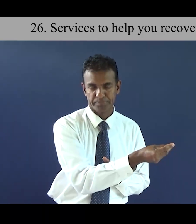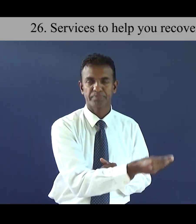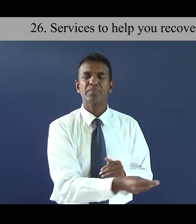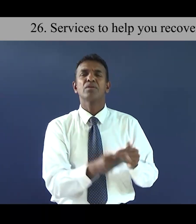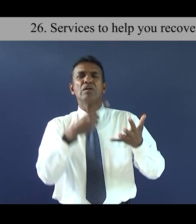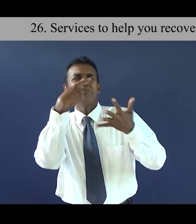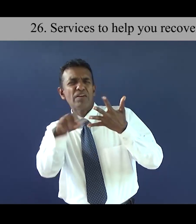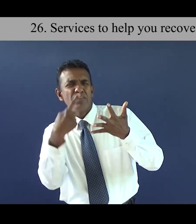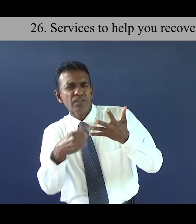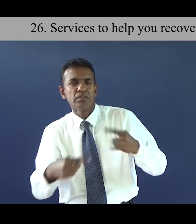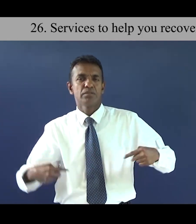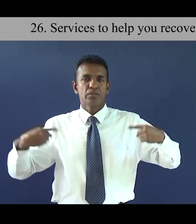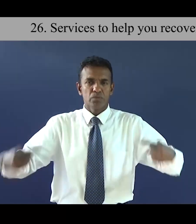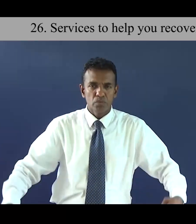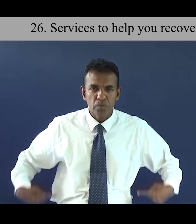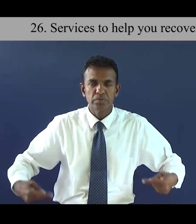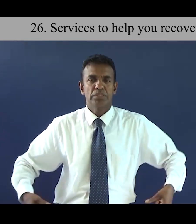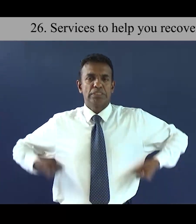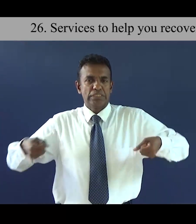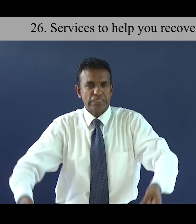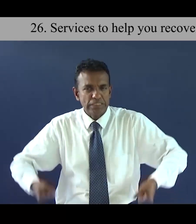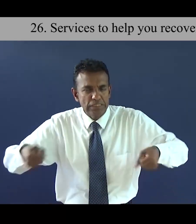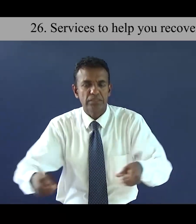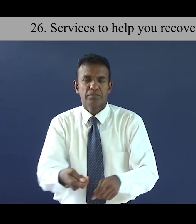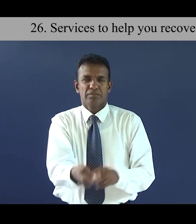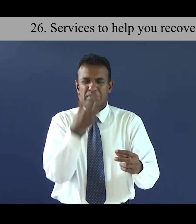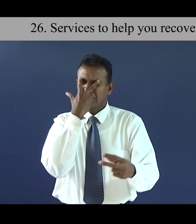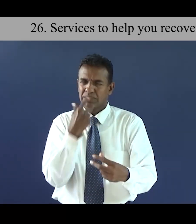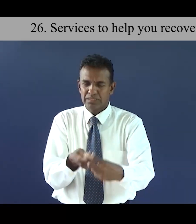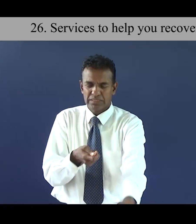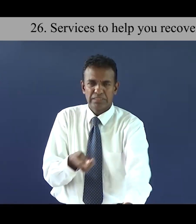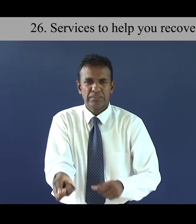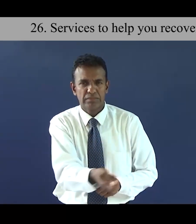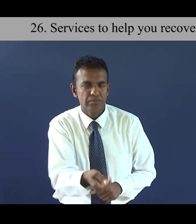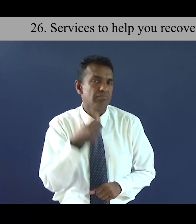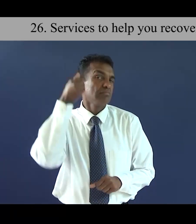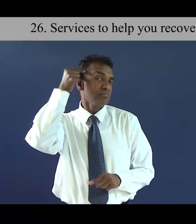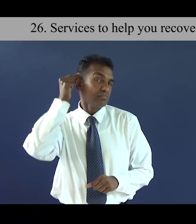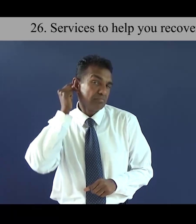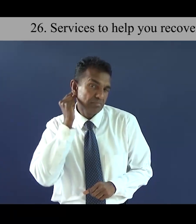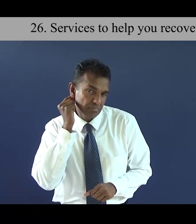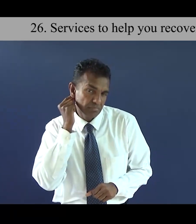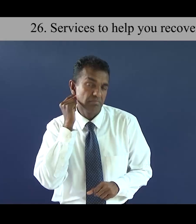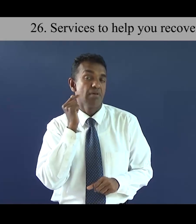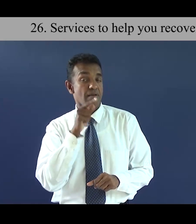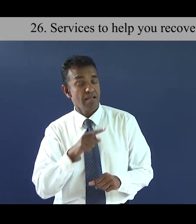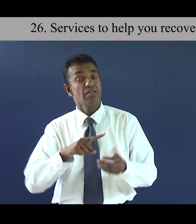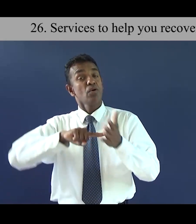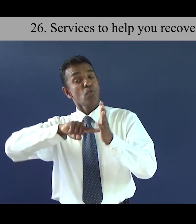Countries will look at the different aids and equipment made to support disabled